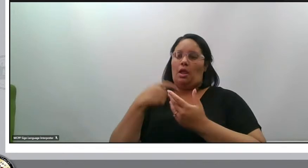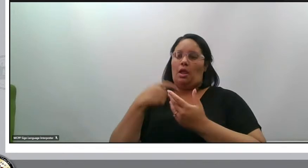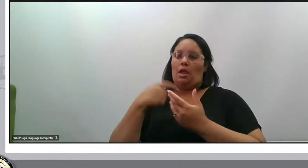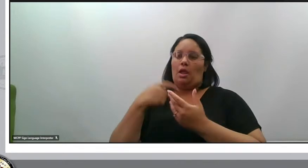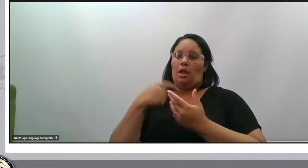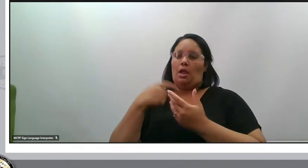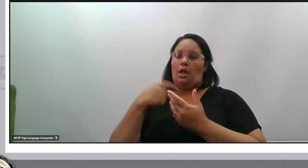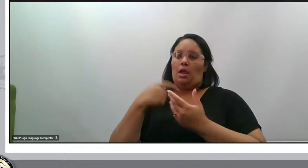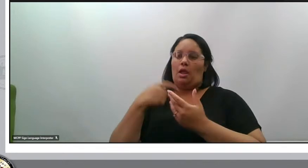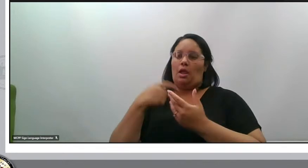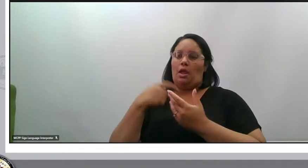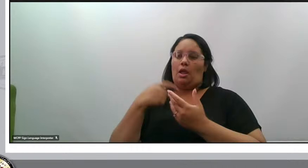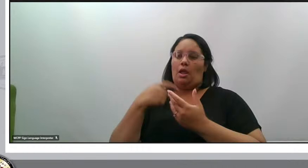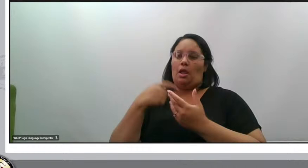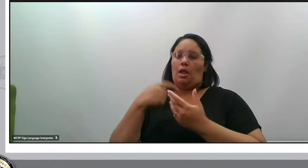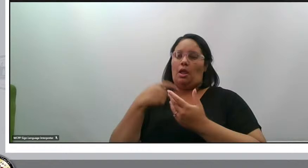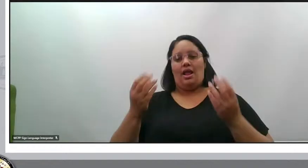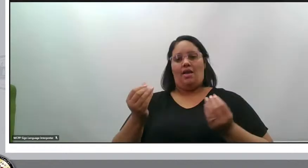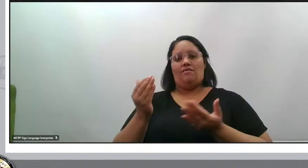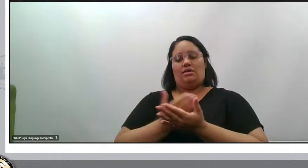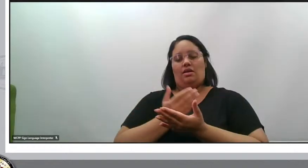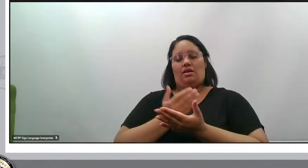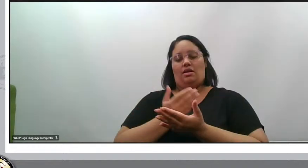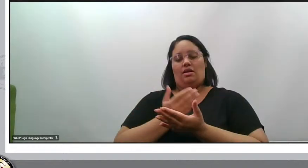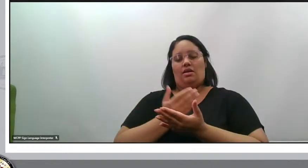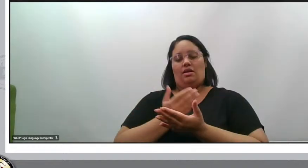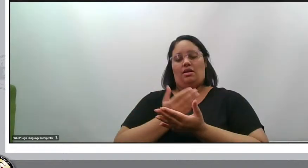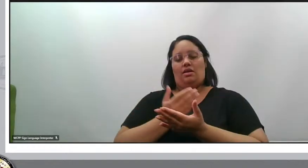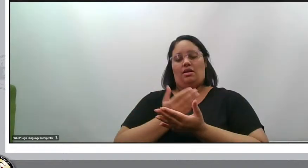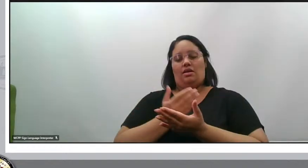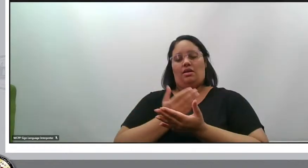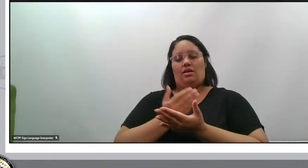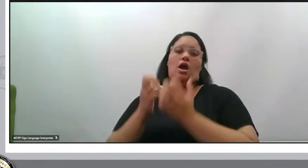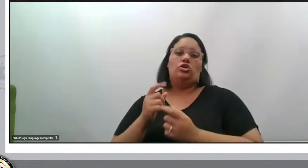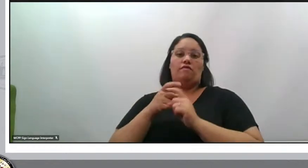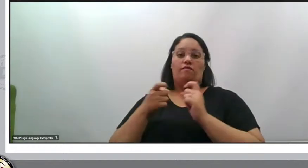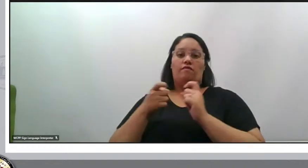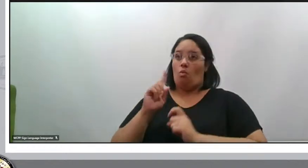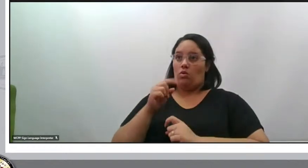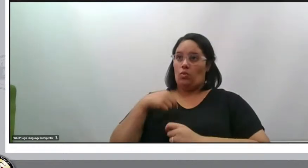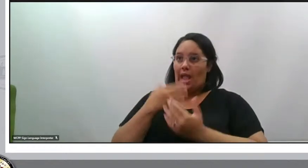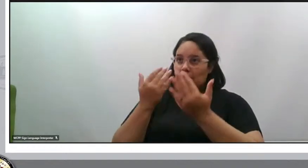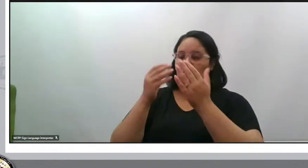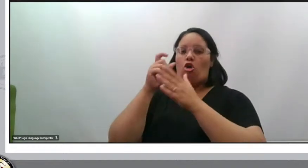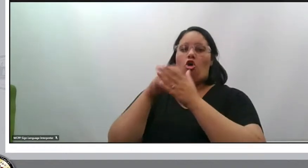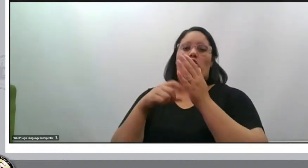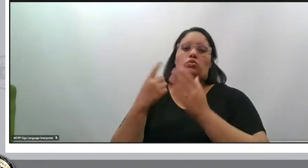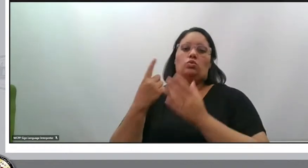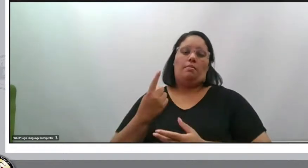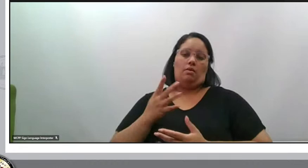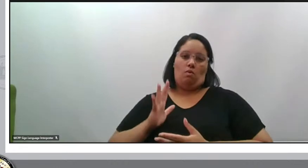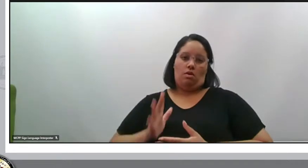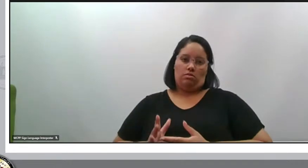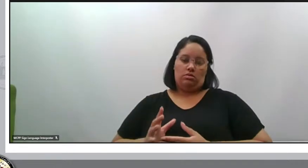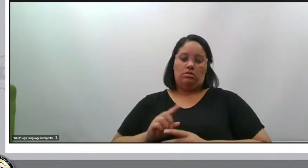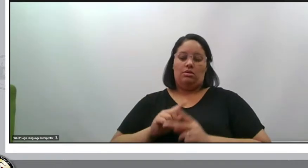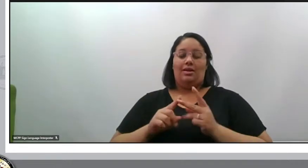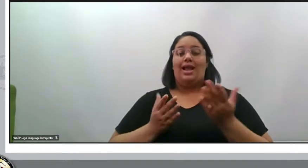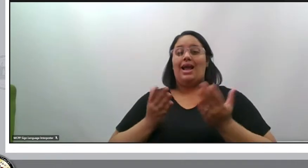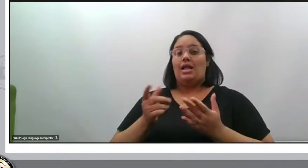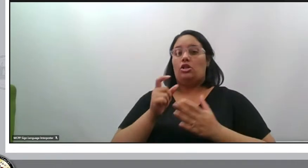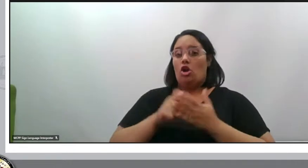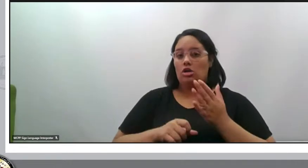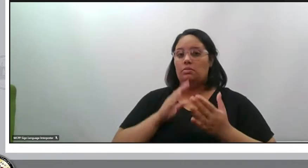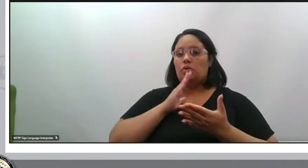like the member has mentioned, if you look at the trends, there has been a saving, but we're still budgeting as per what the anticipated cost for audit fees would be. The catering cost is just basically